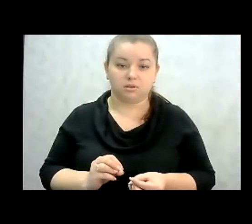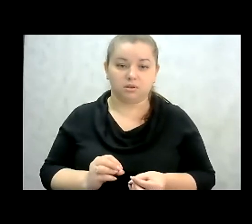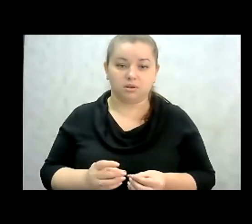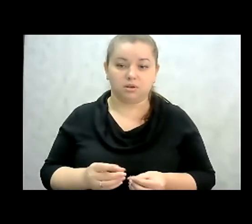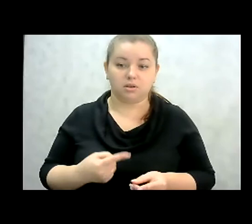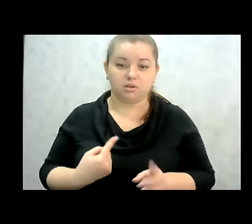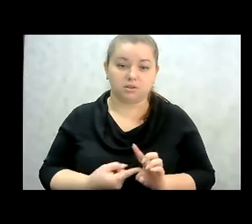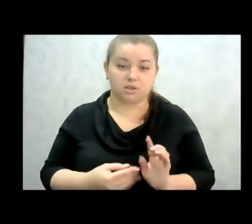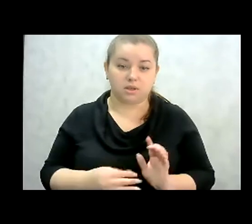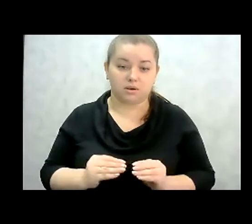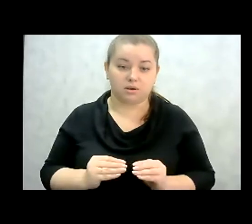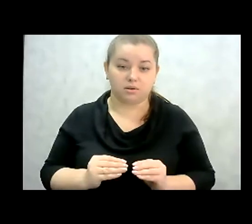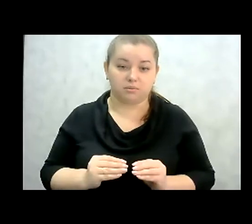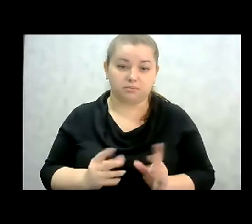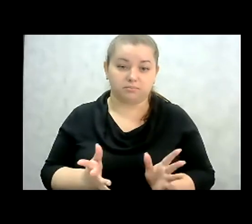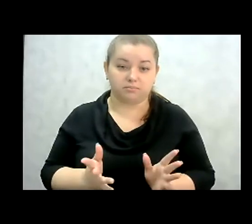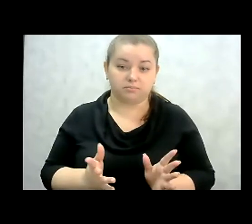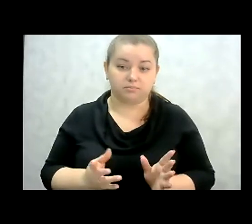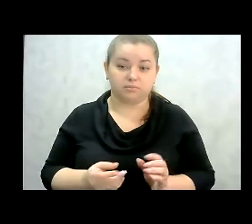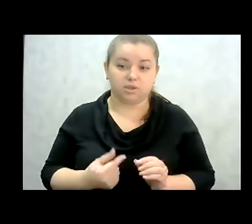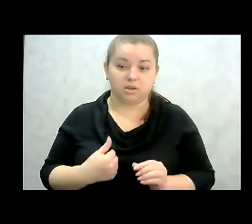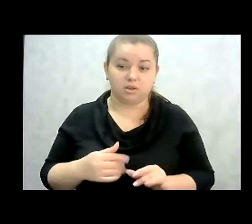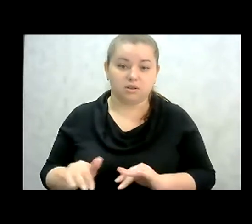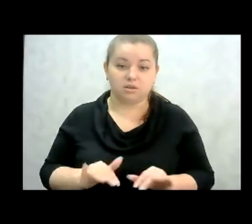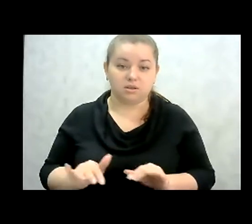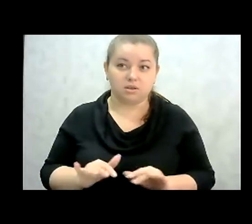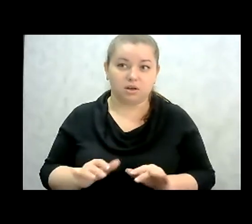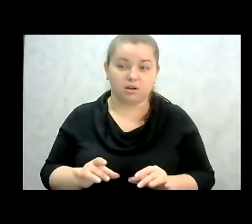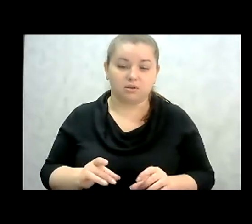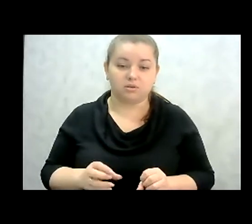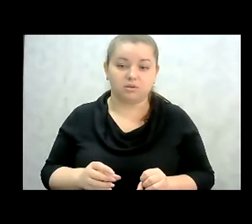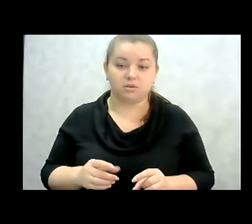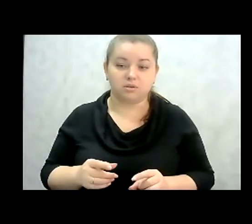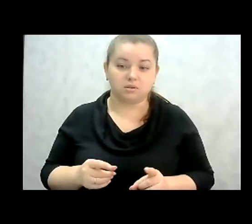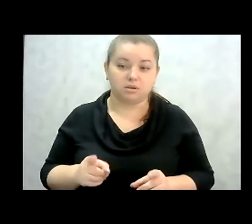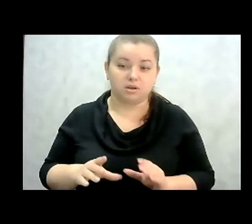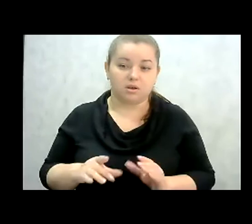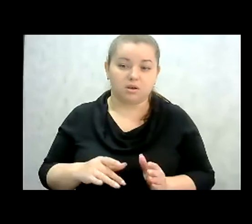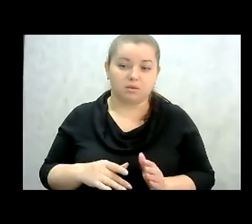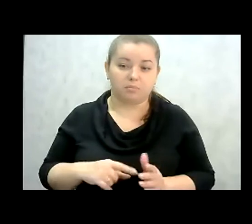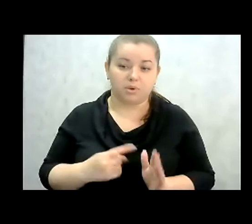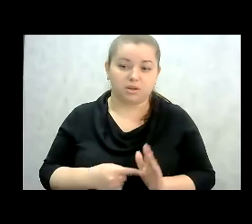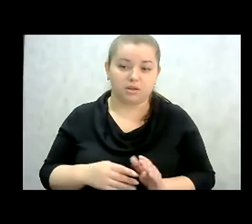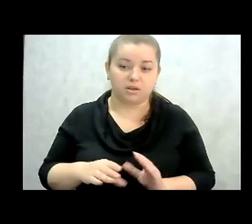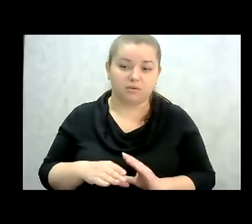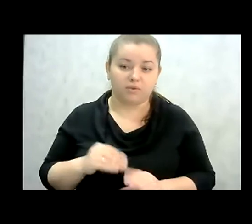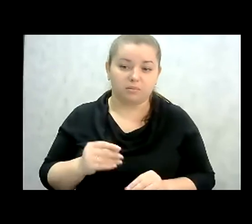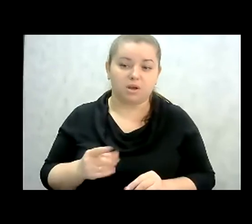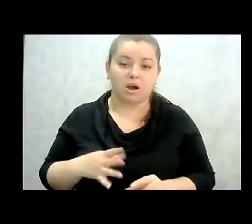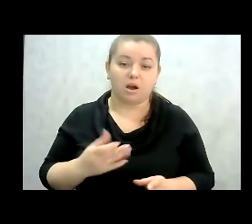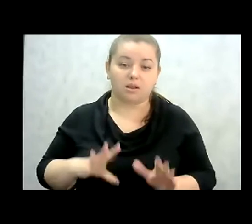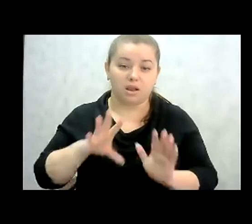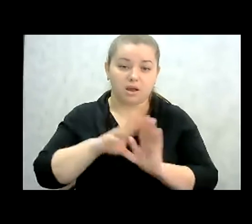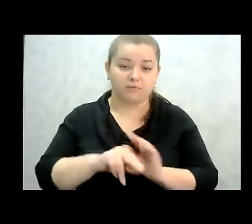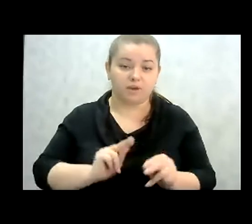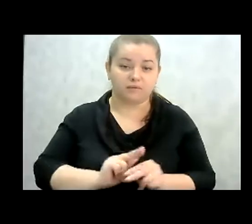However, we believe we'll find a full-fledged solution both to the issue of